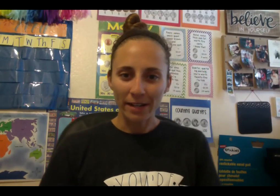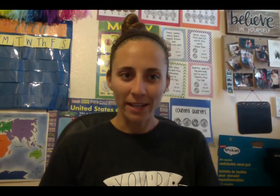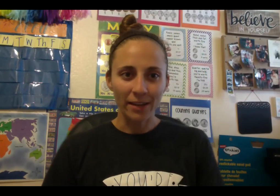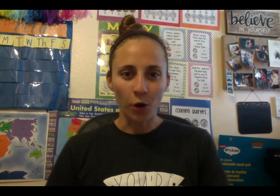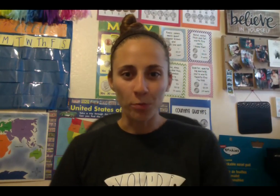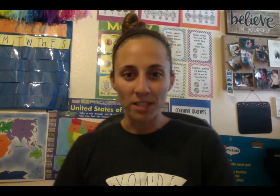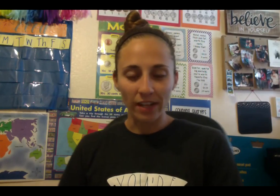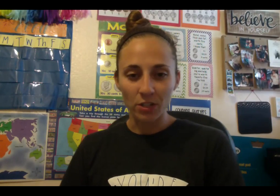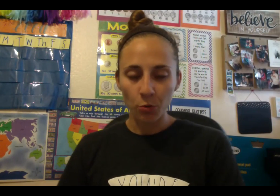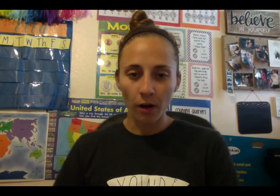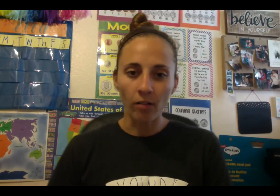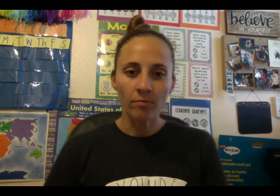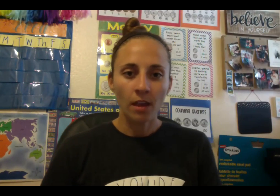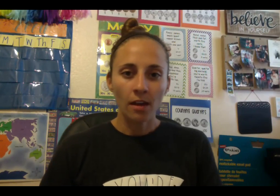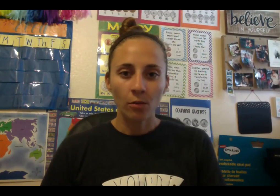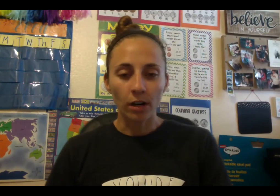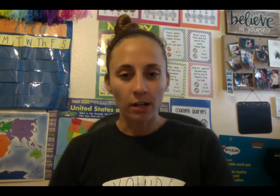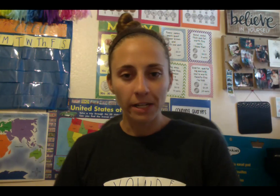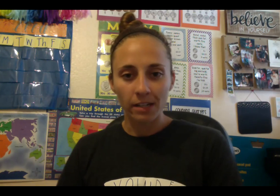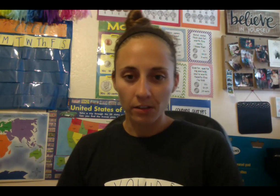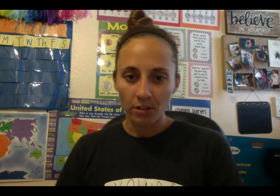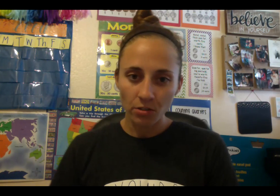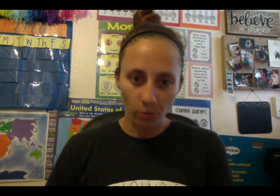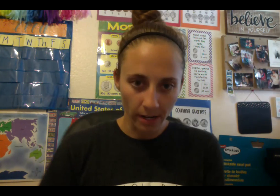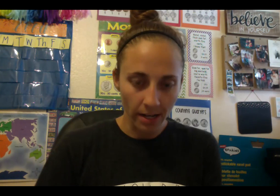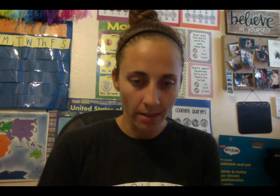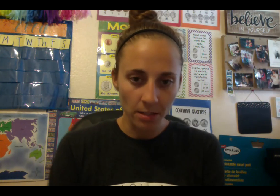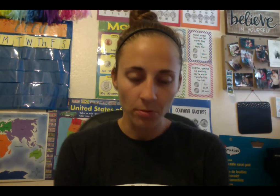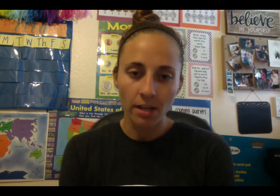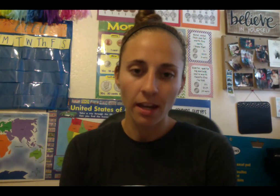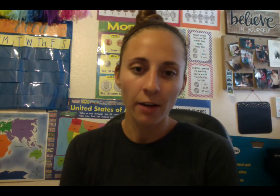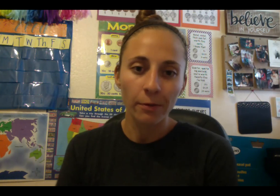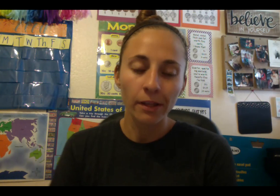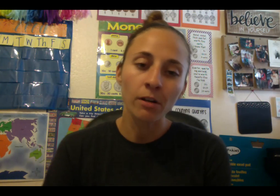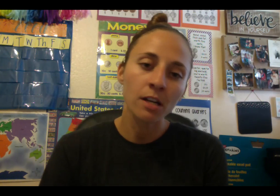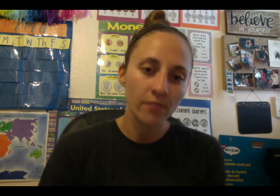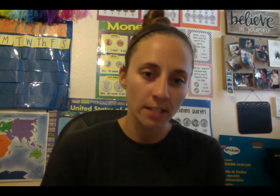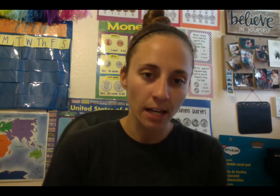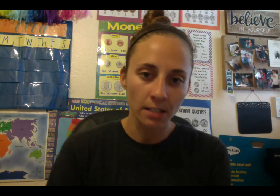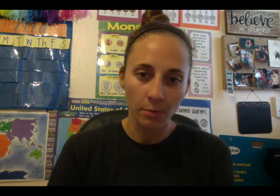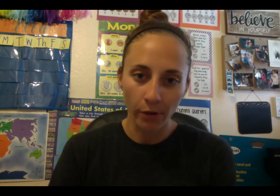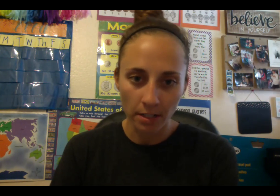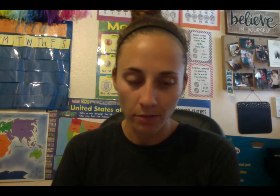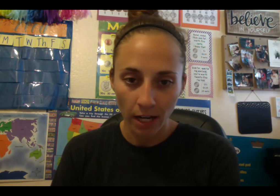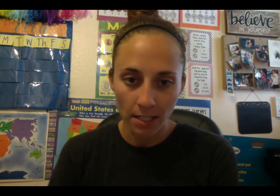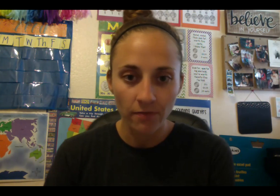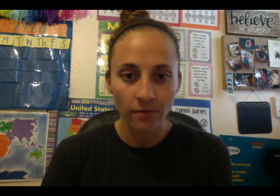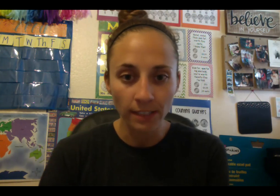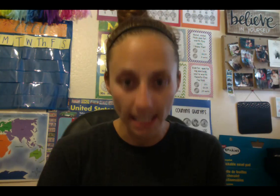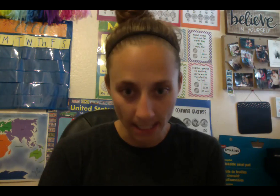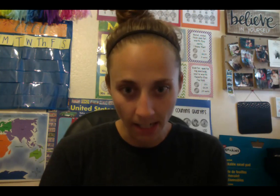Hey everybody, hope this finds you well. We're going to read another story this week, and I really want to emphasize the importance of you